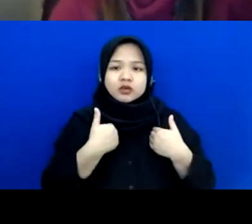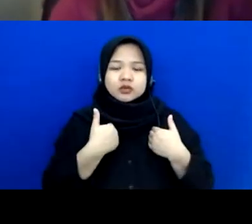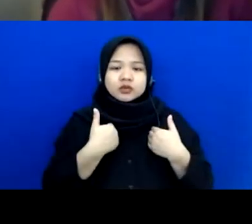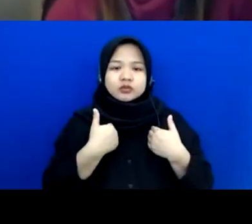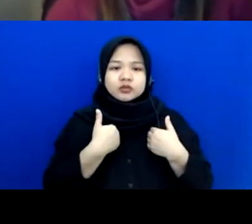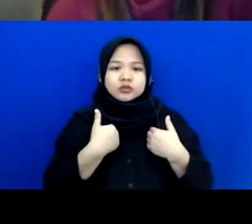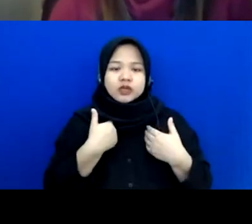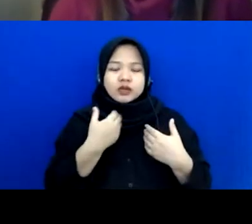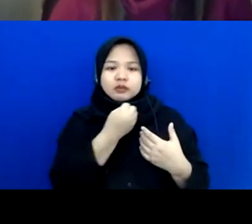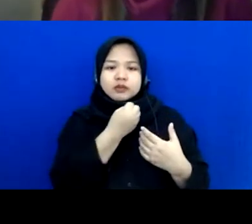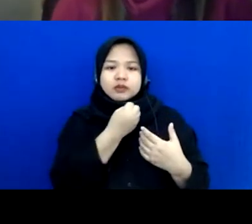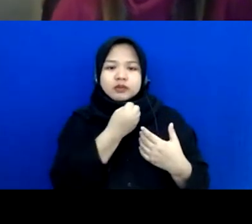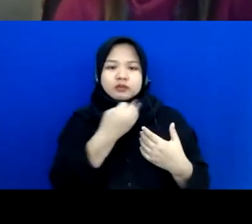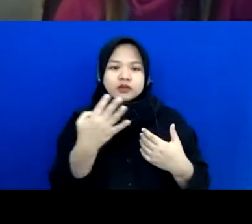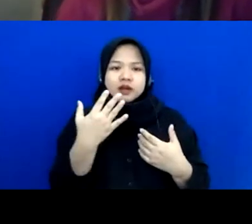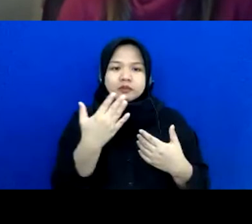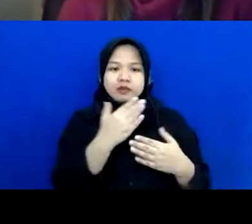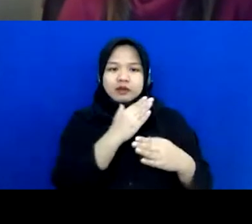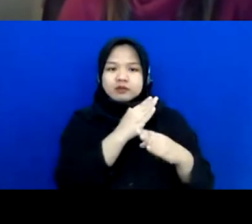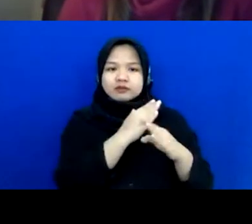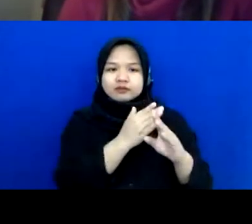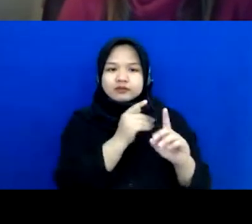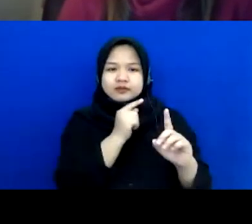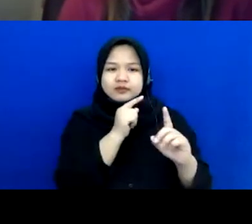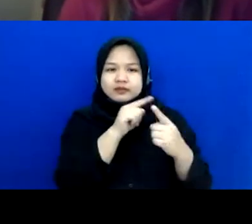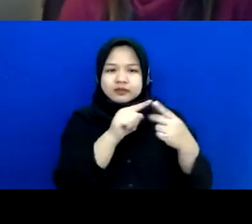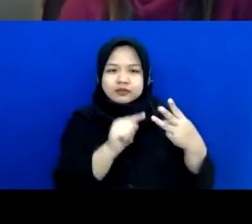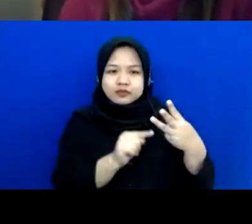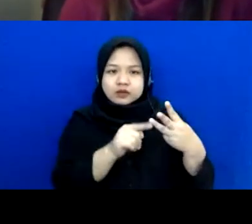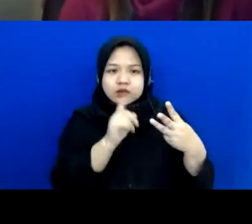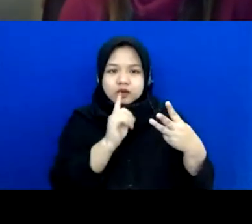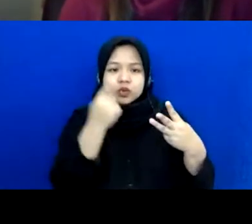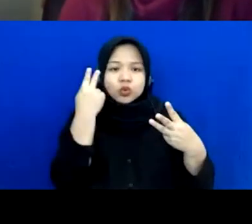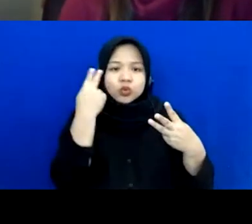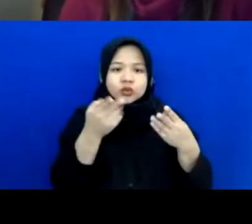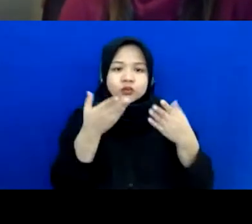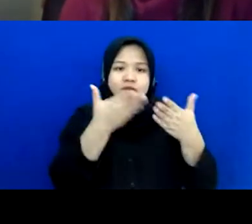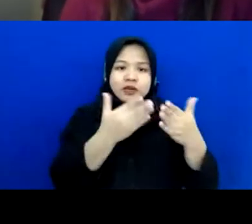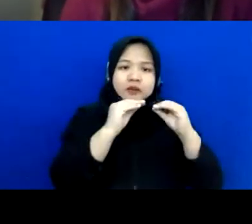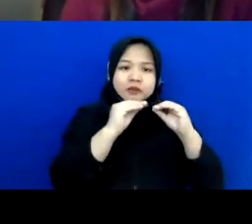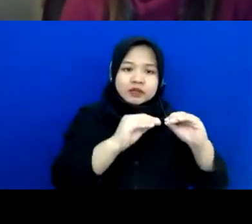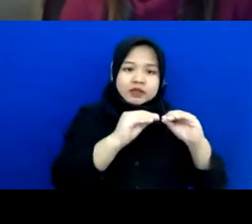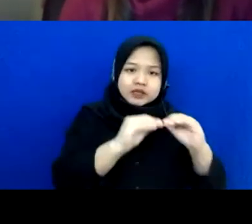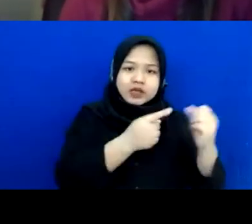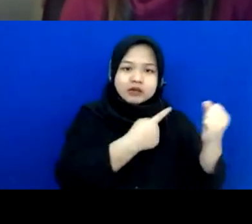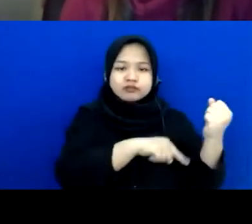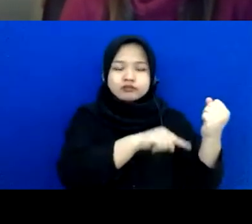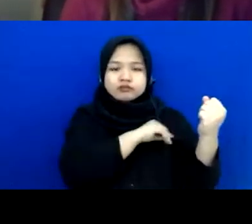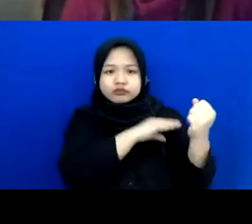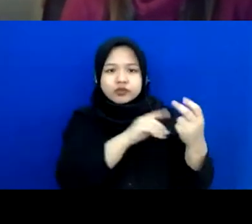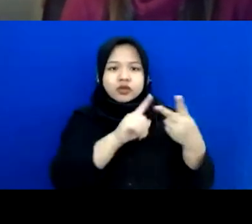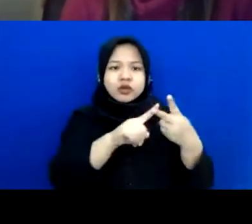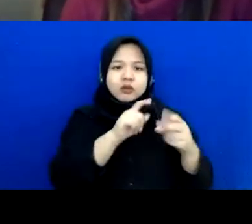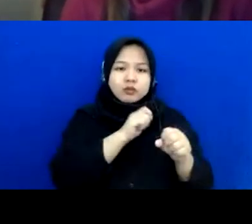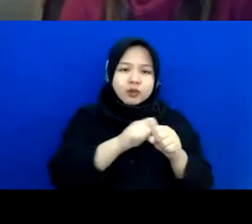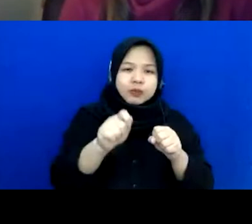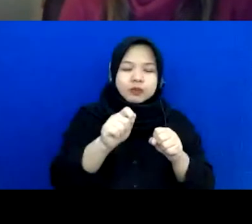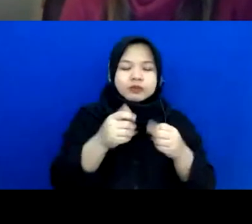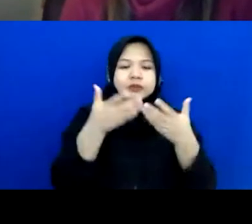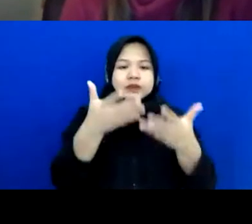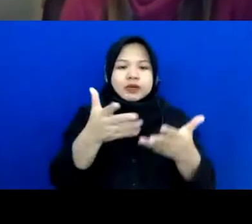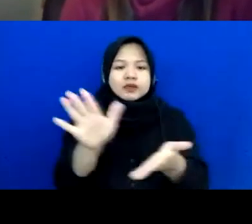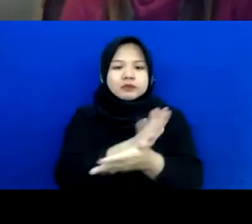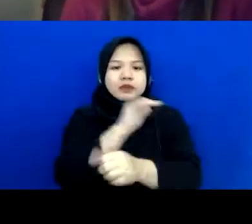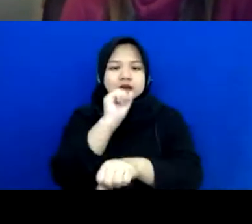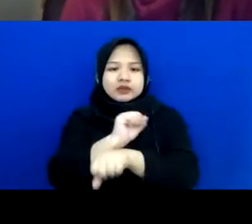objectives: to provide education, skills, or training to persons with disabilities, to create jobs and provide direct employment